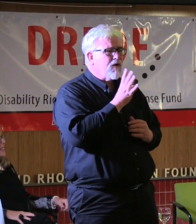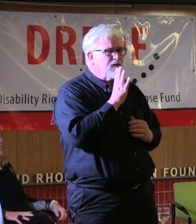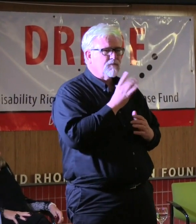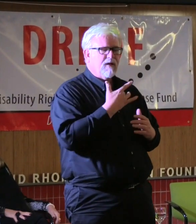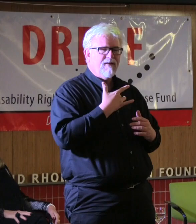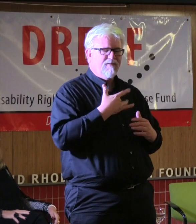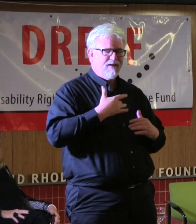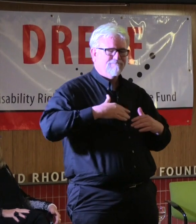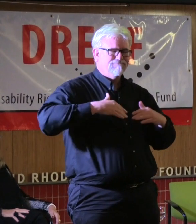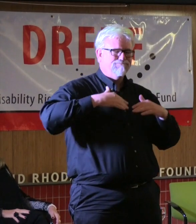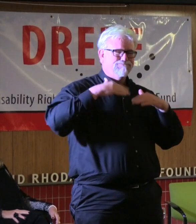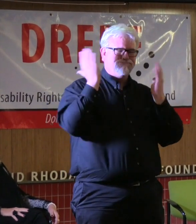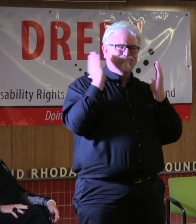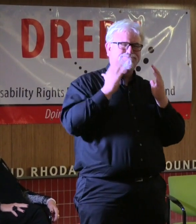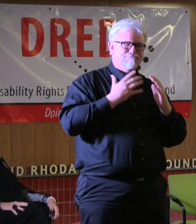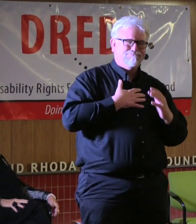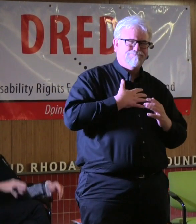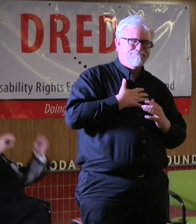the top